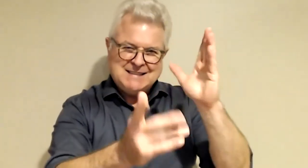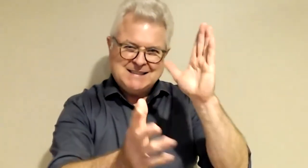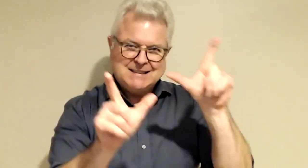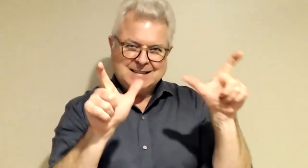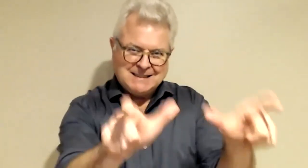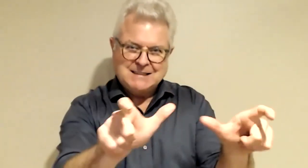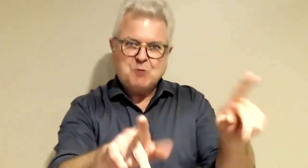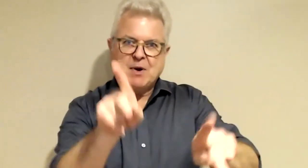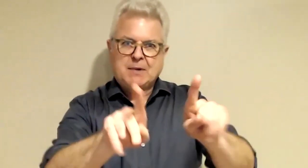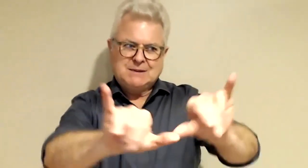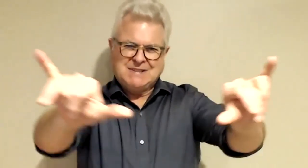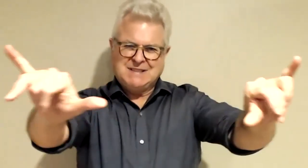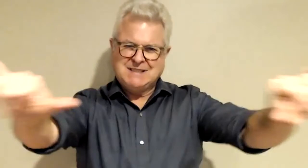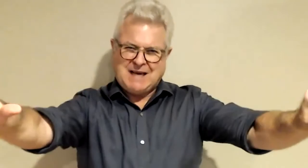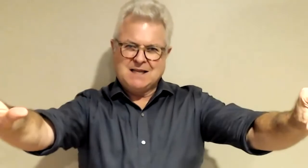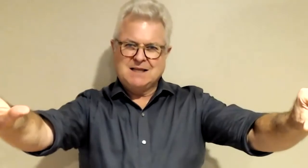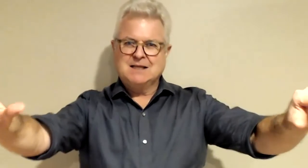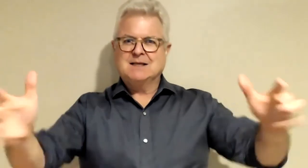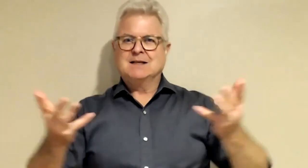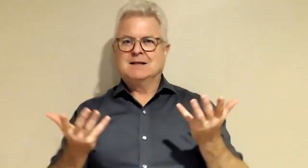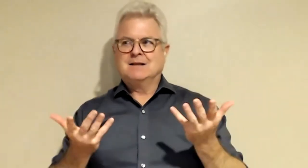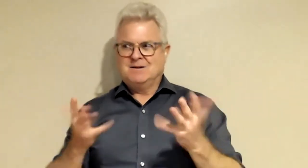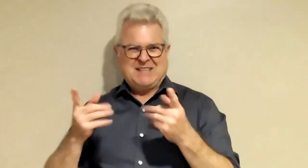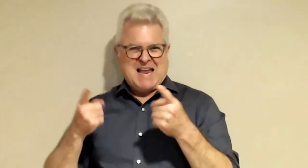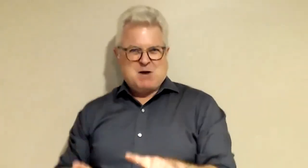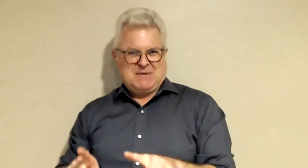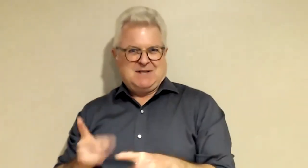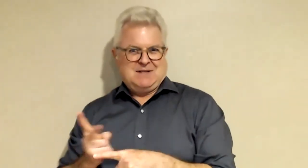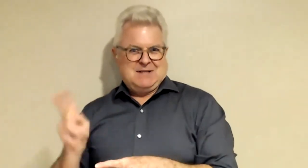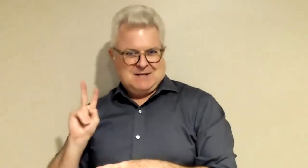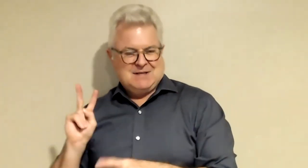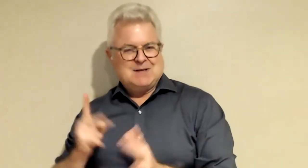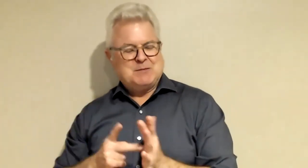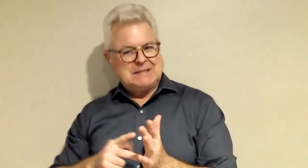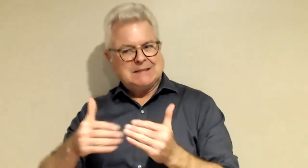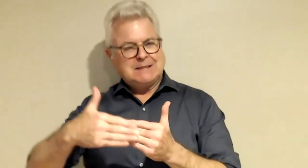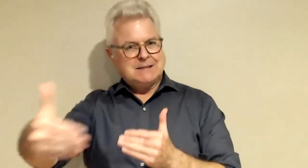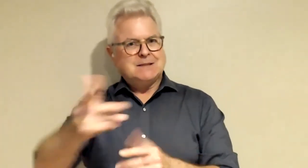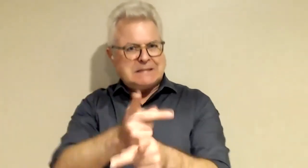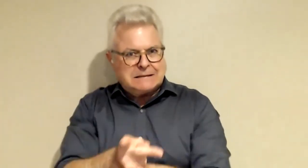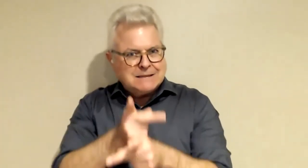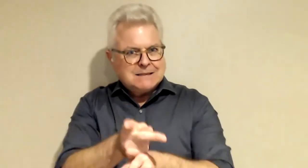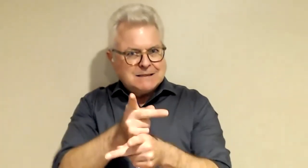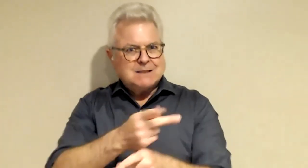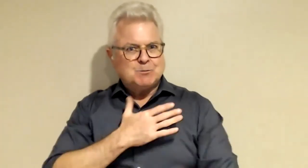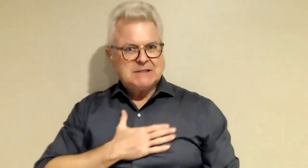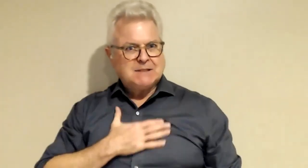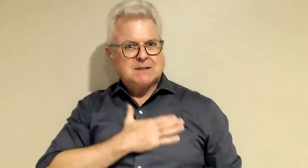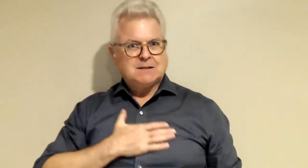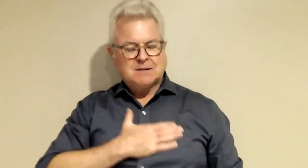tracking and trying to warn people to quarantine and stay home at these large gatherings, because from now on, the season is